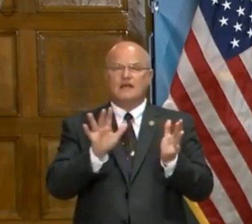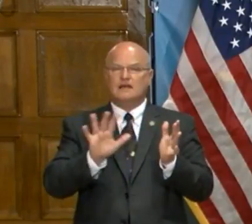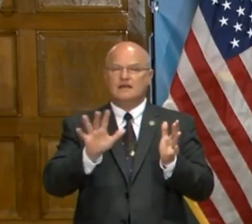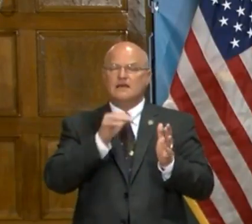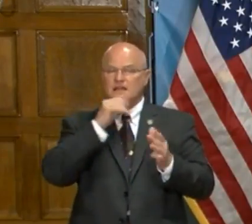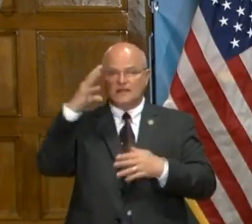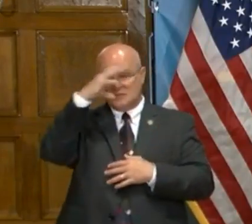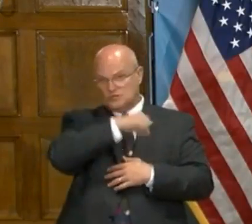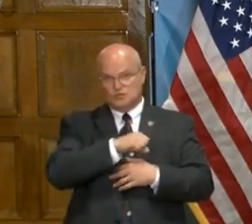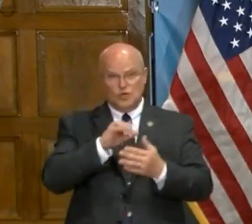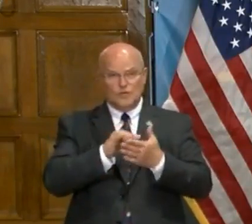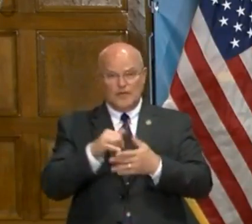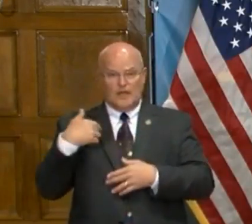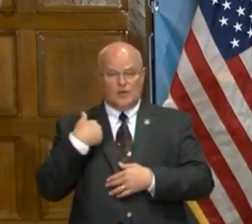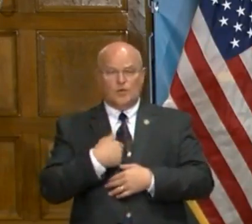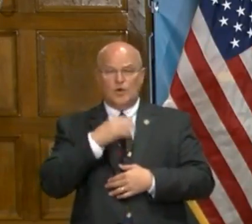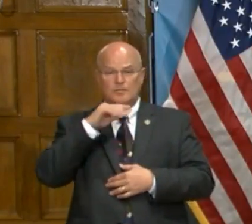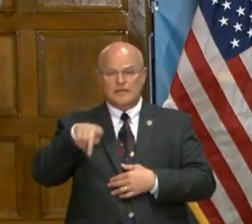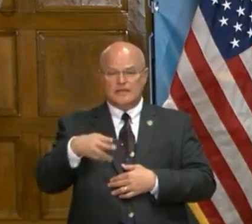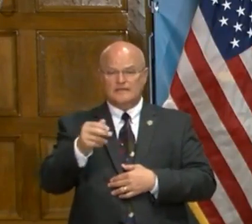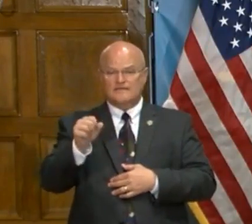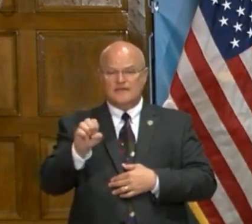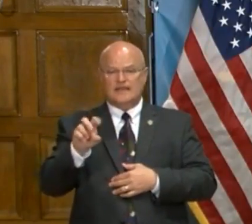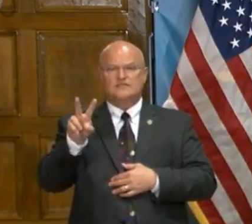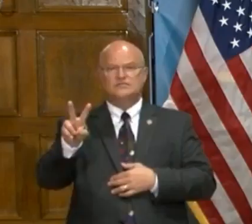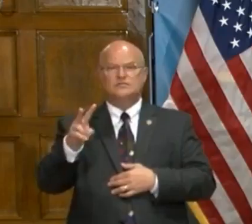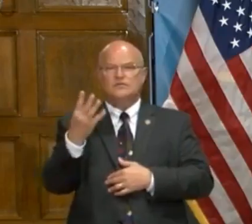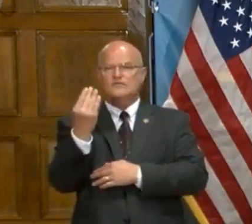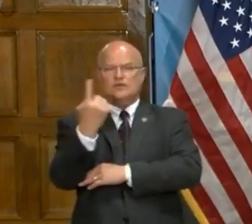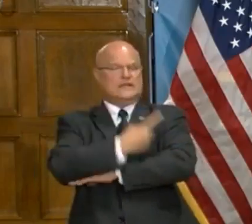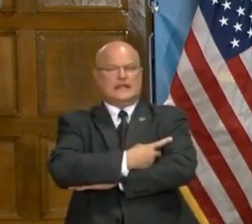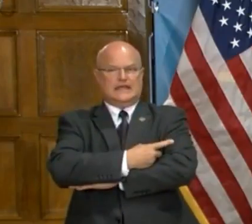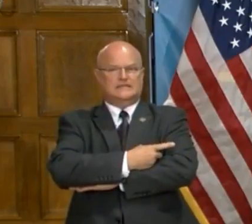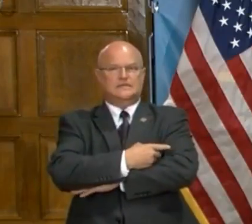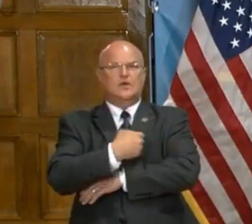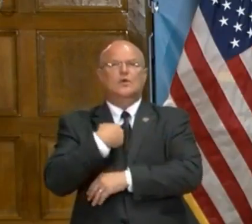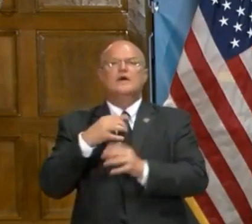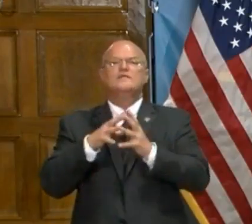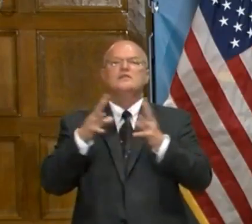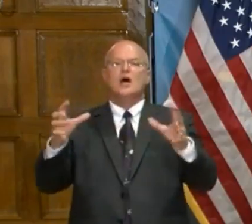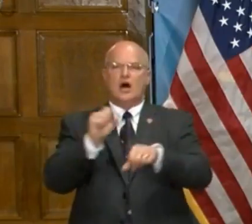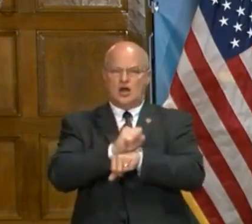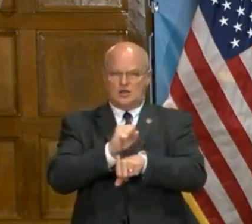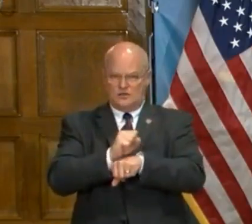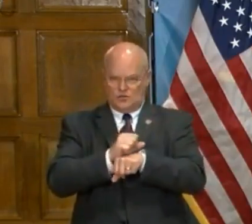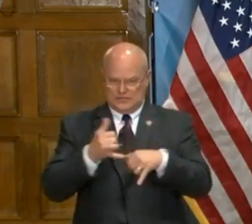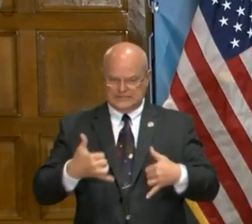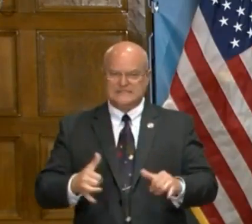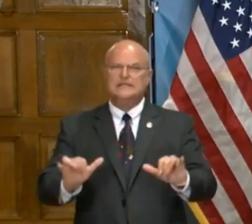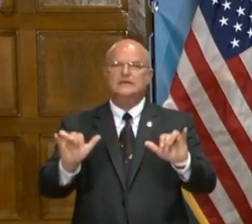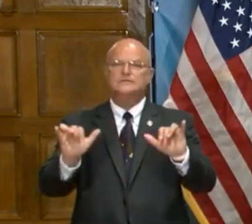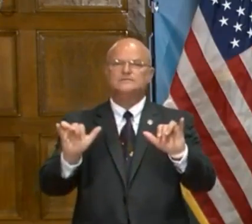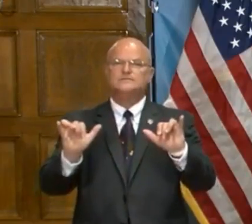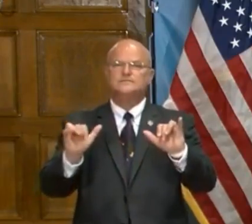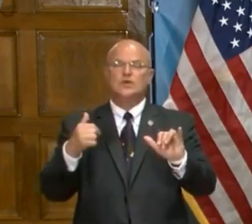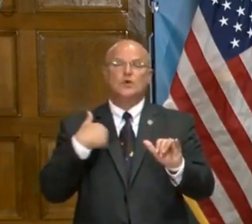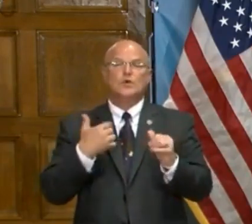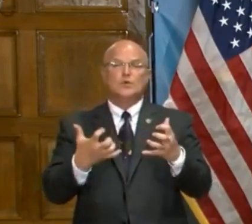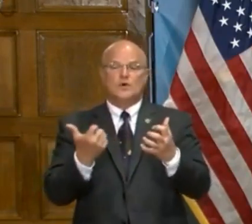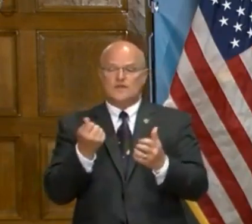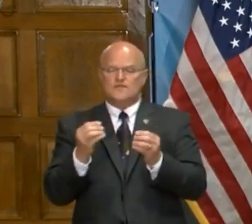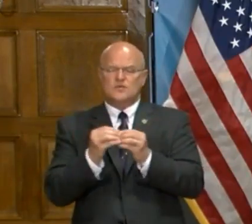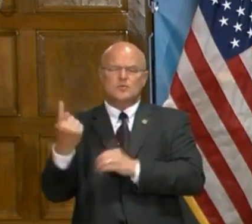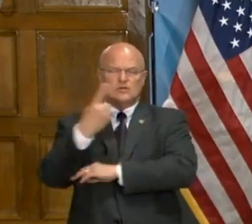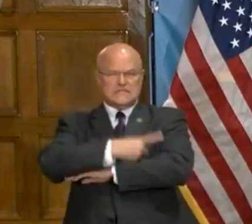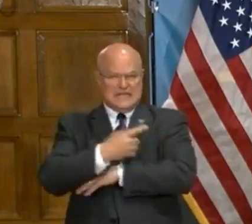to assume that we're going to be at phase 2 in 14 days, because we got a lot of work still to do. And so we want to have a few